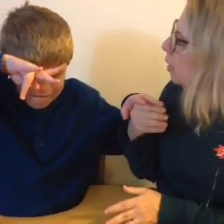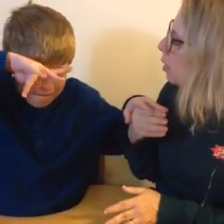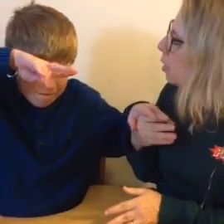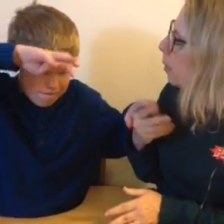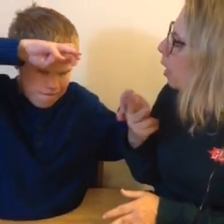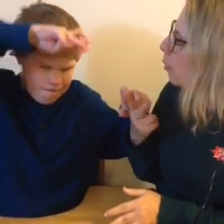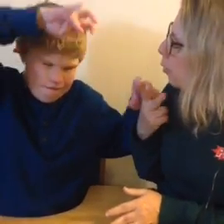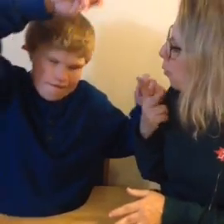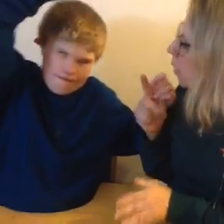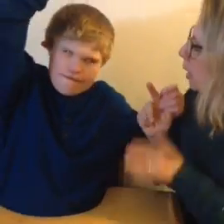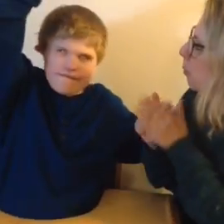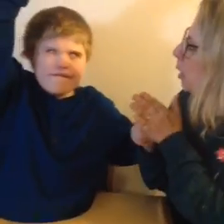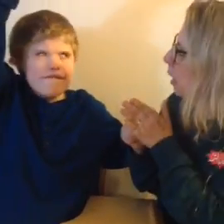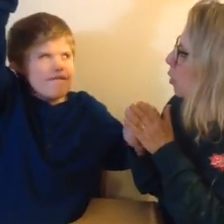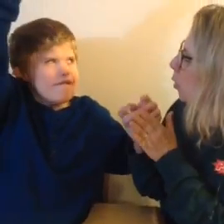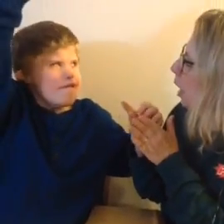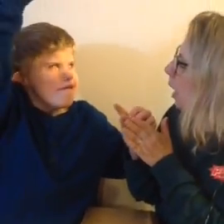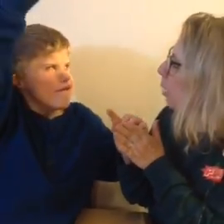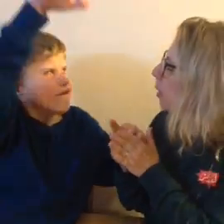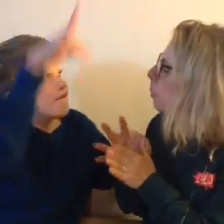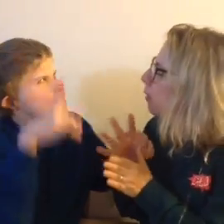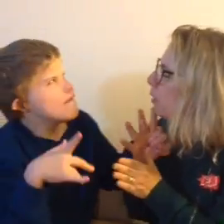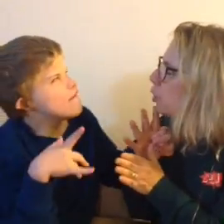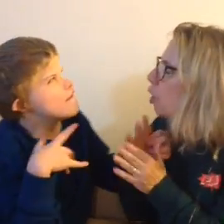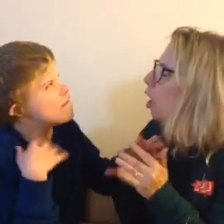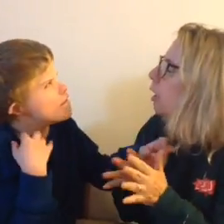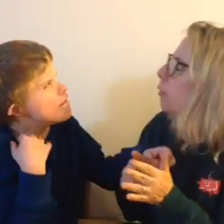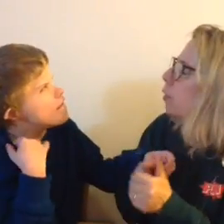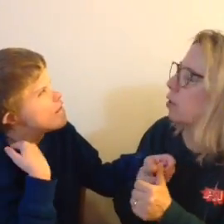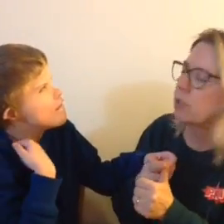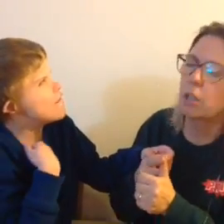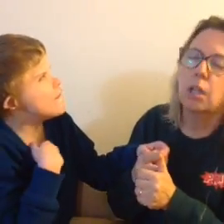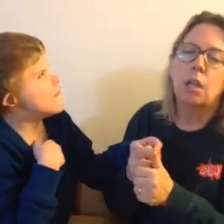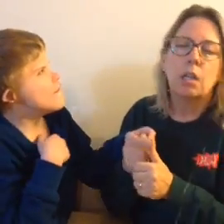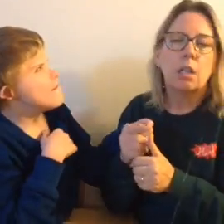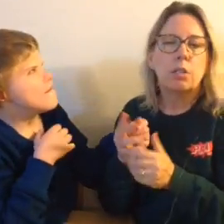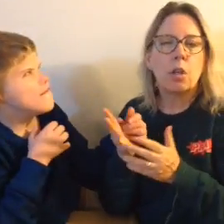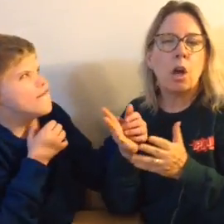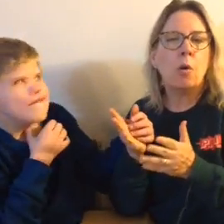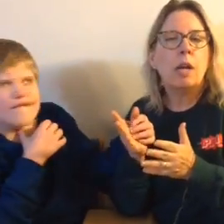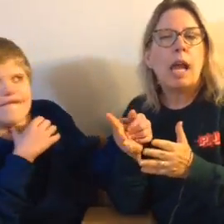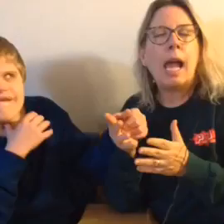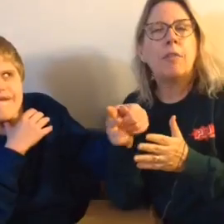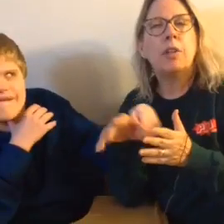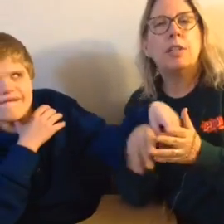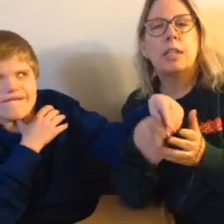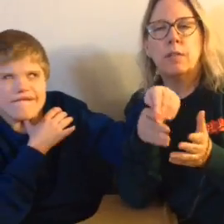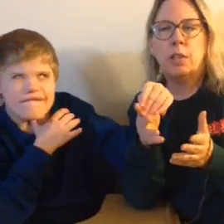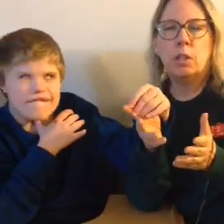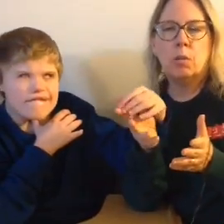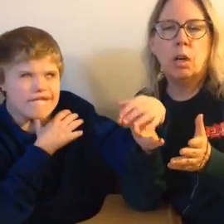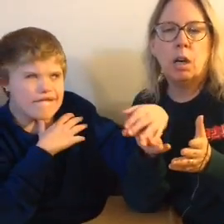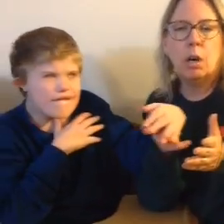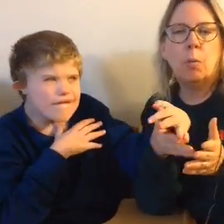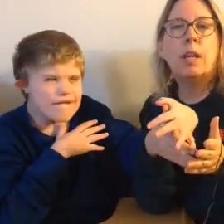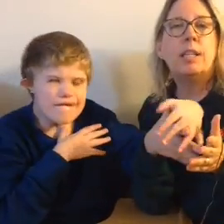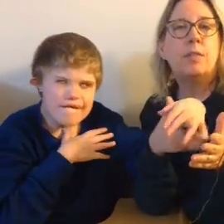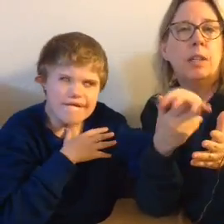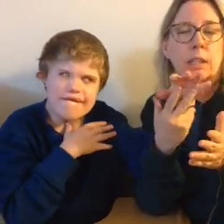just about 3 minutes, okay? But let me finish talking first. So after he's giving you what he's feeling, like